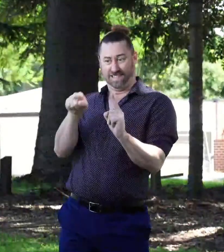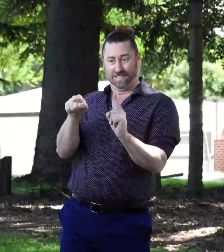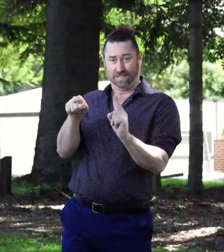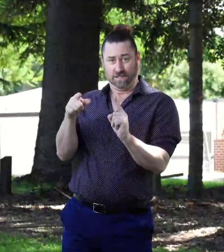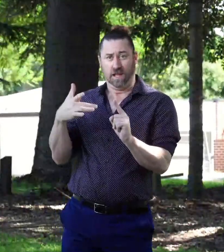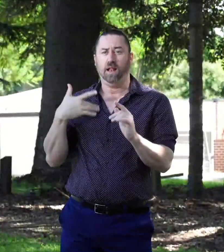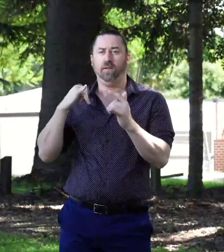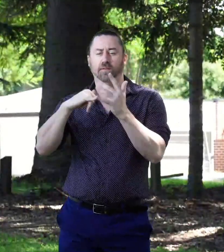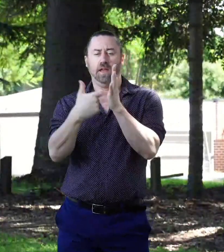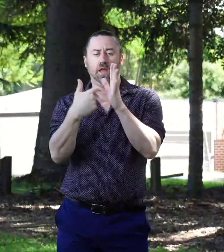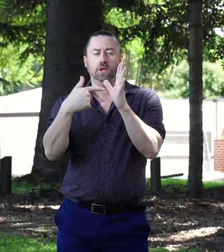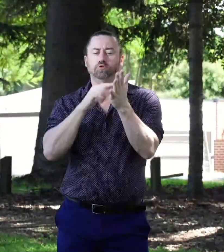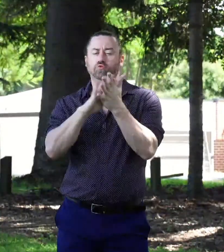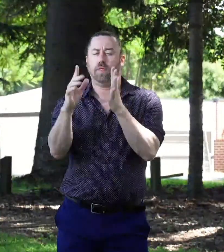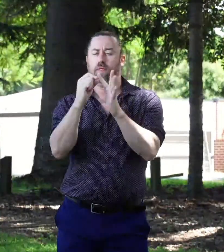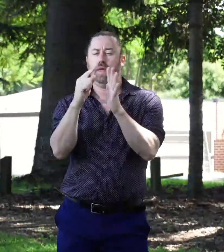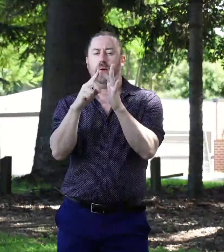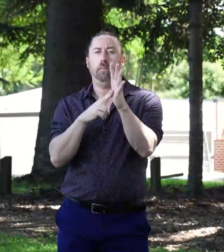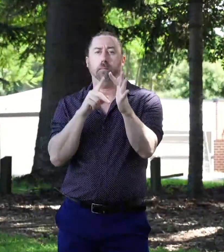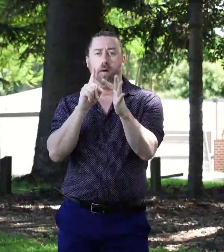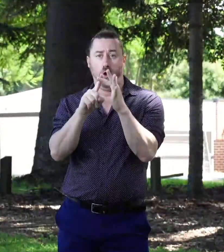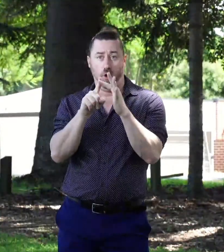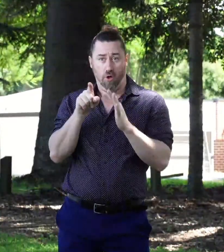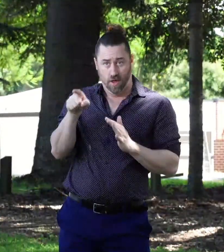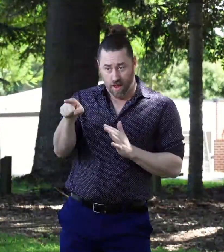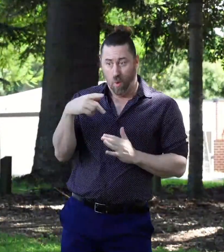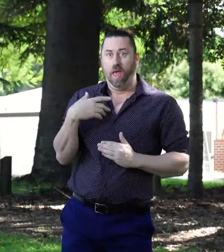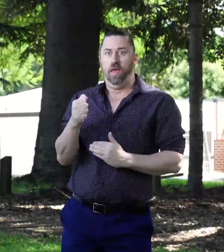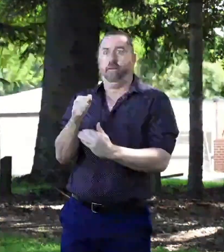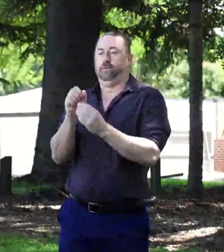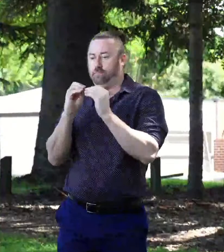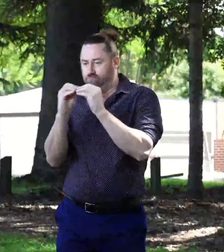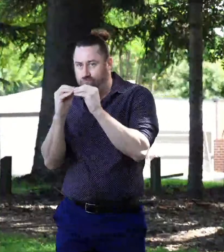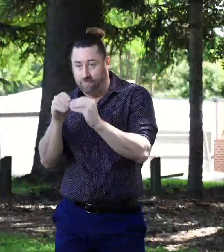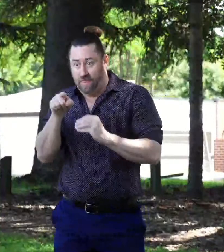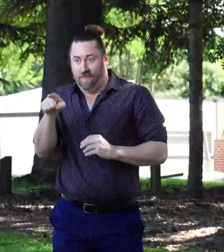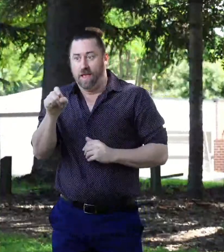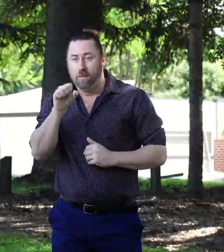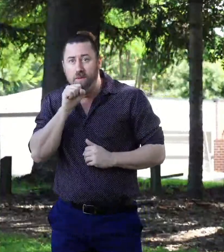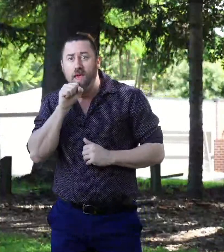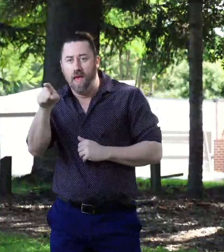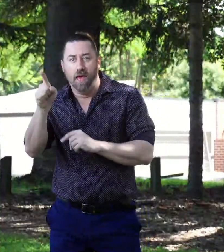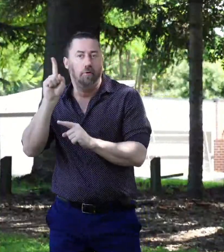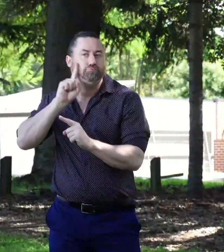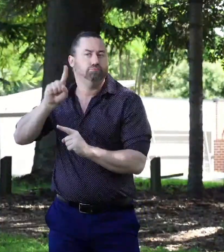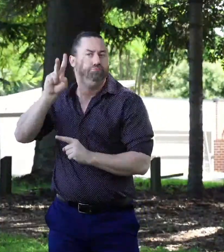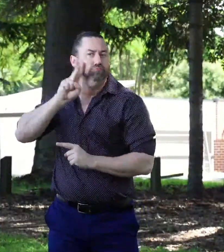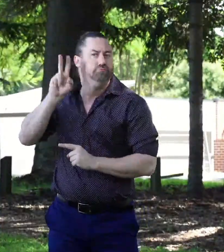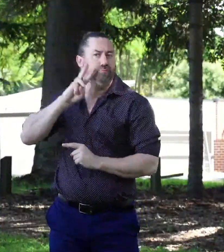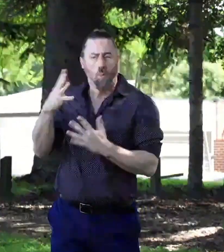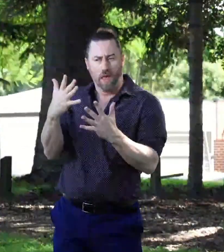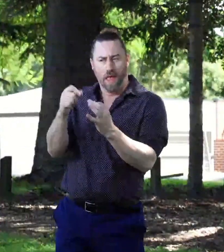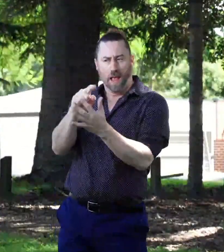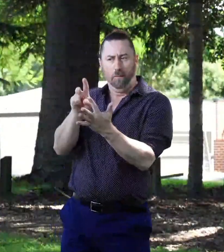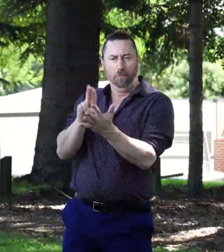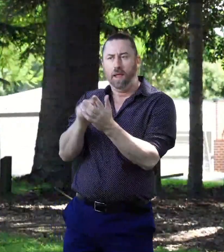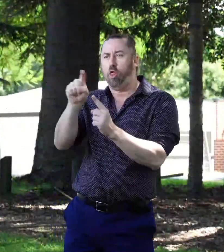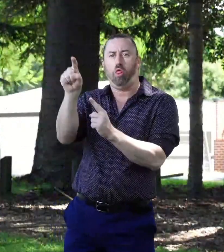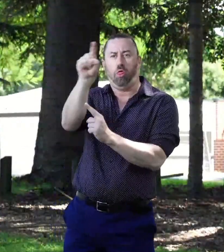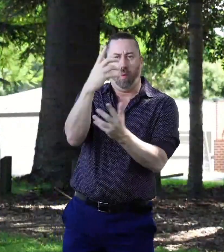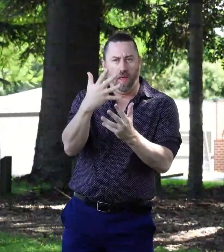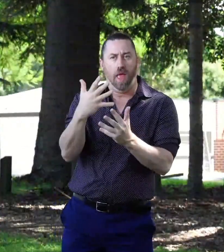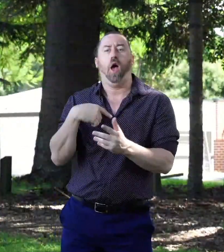in Strathpine, and we're talking to him at the moment to find where he's been so we can let the community know.